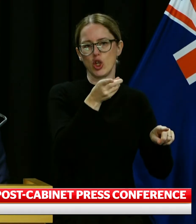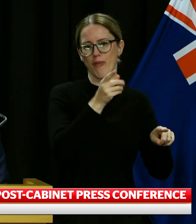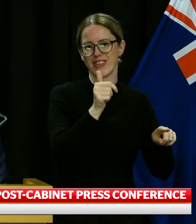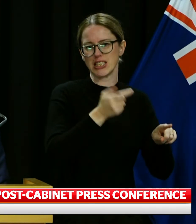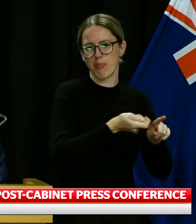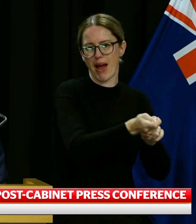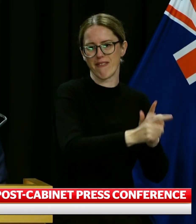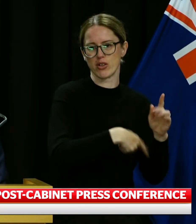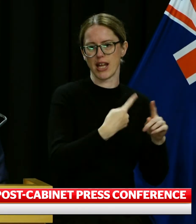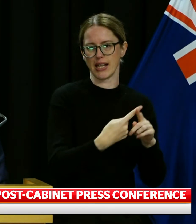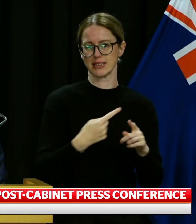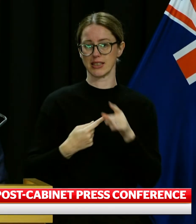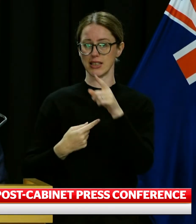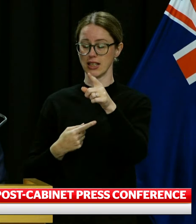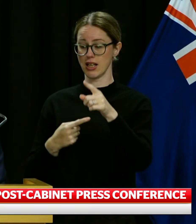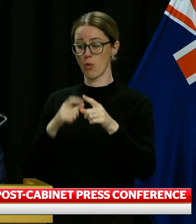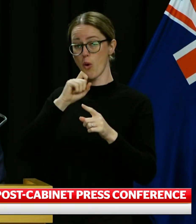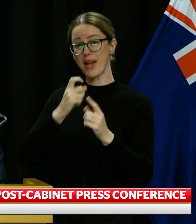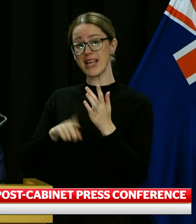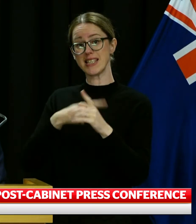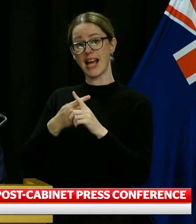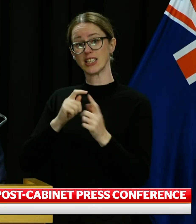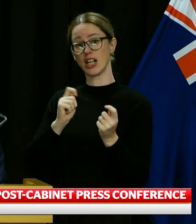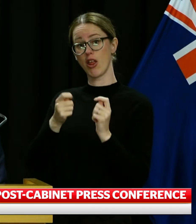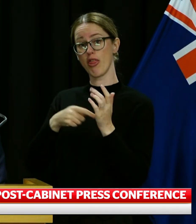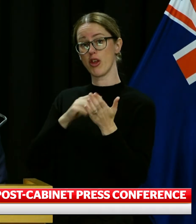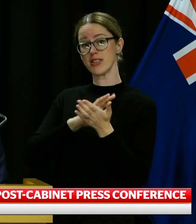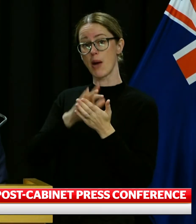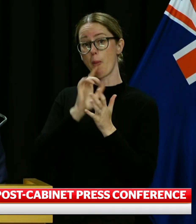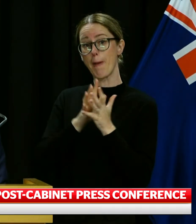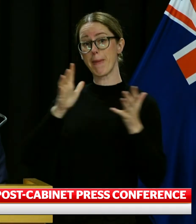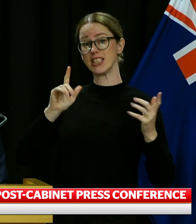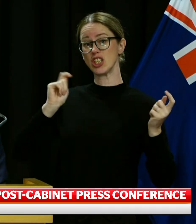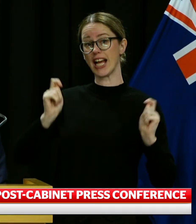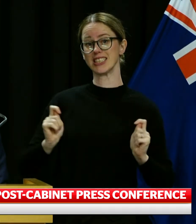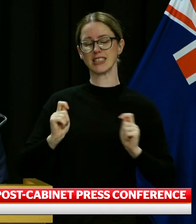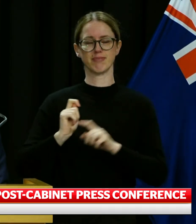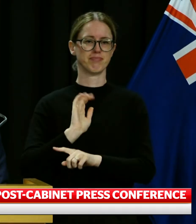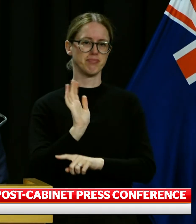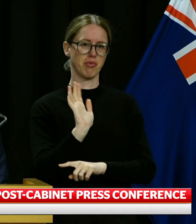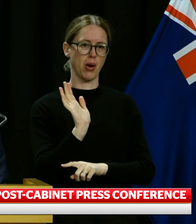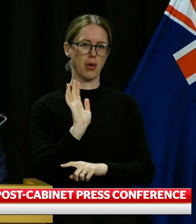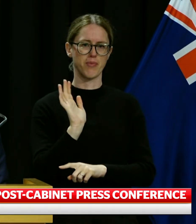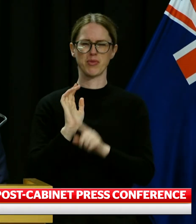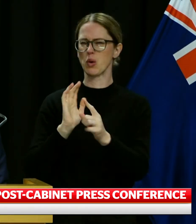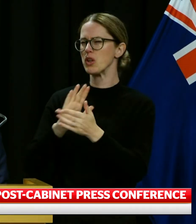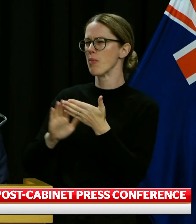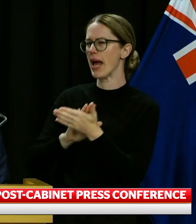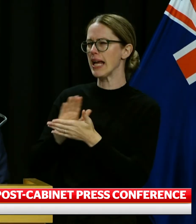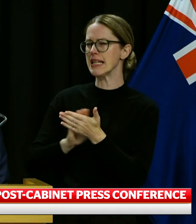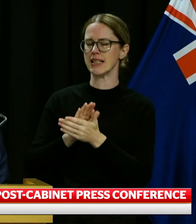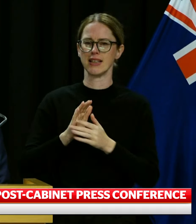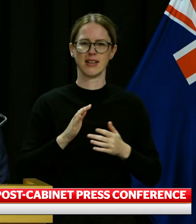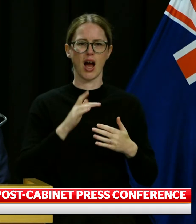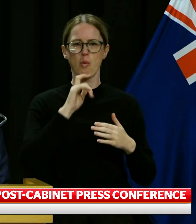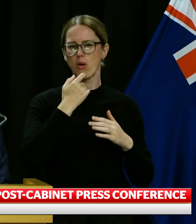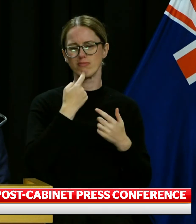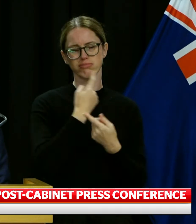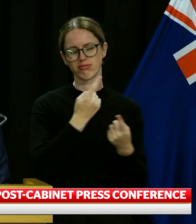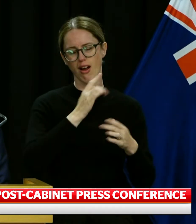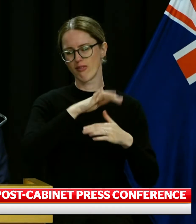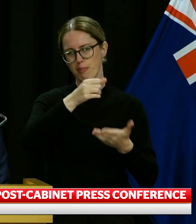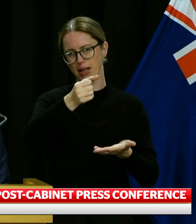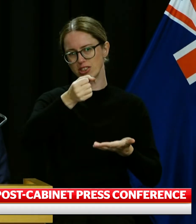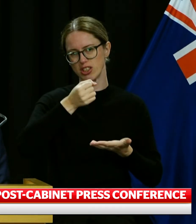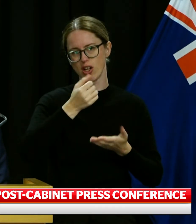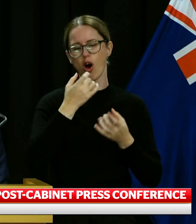will any tax changes be on Thursday? Not hugely significant. What do you mean not huge? Look, I'm not going to get into what's in the budget, but I've